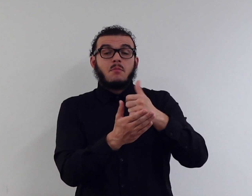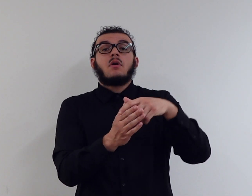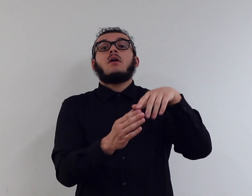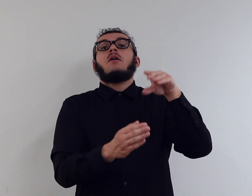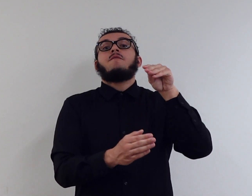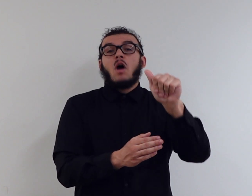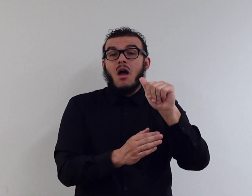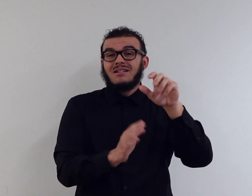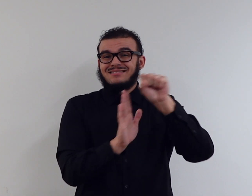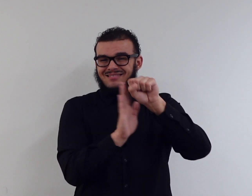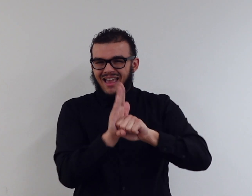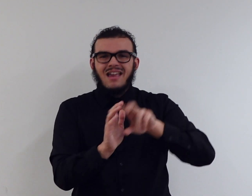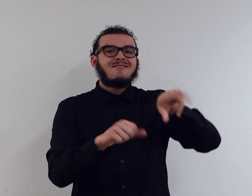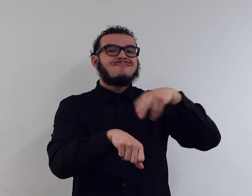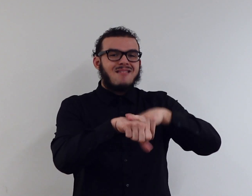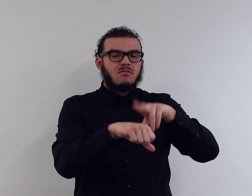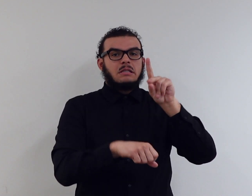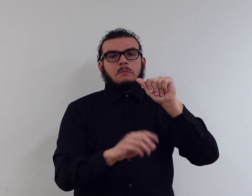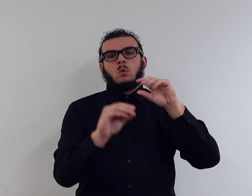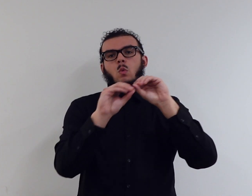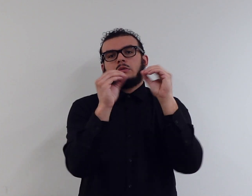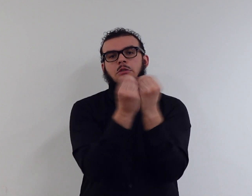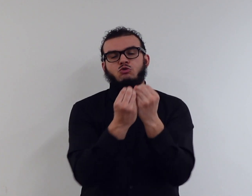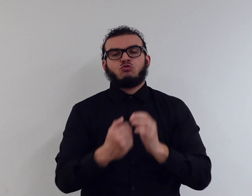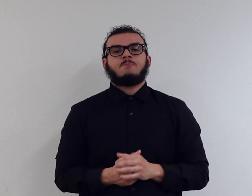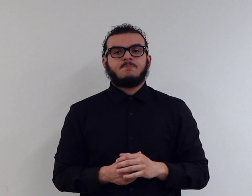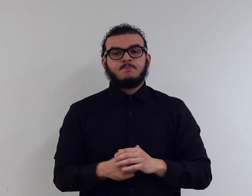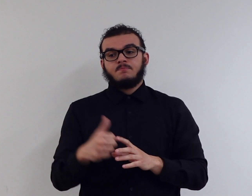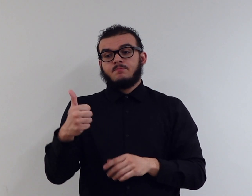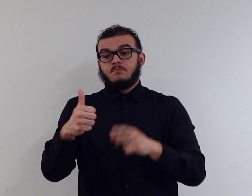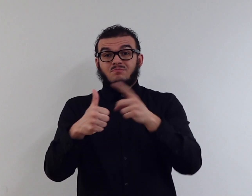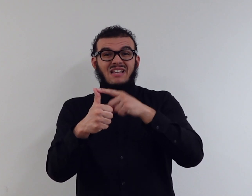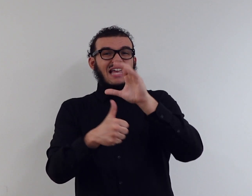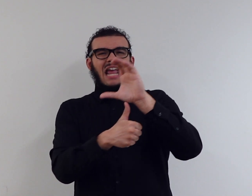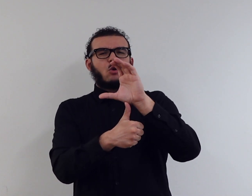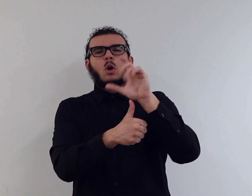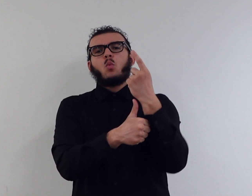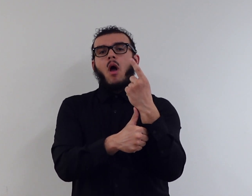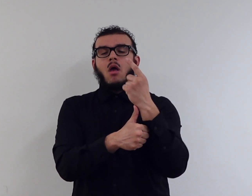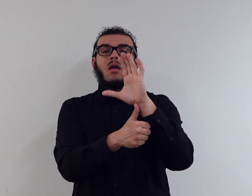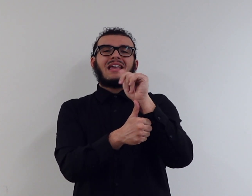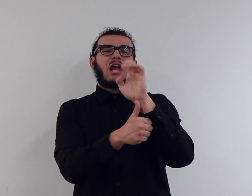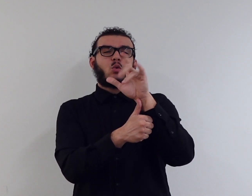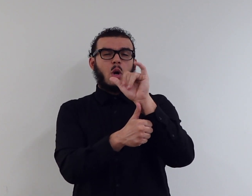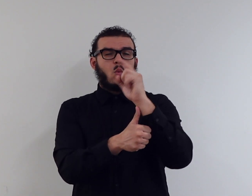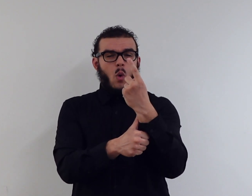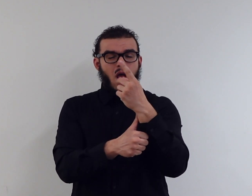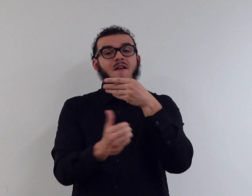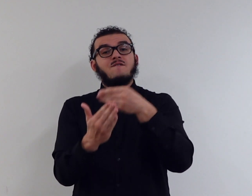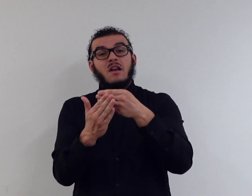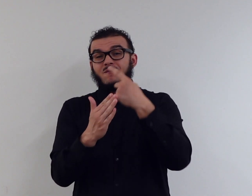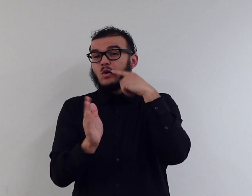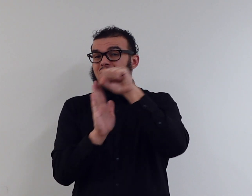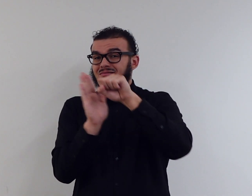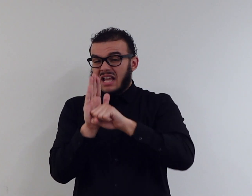national disability organizations. Category 1, funding that goes to states for important